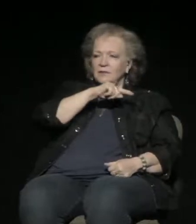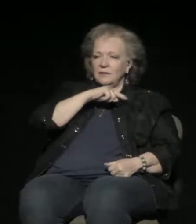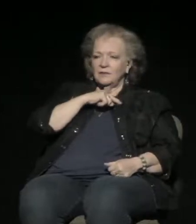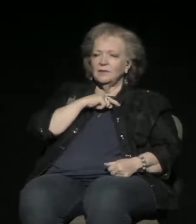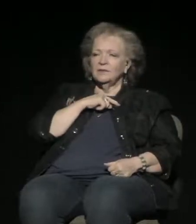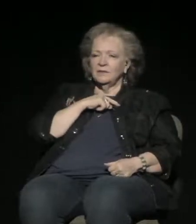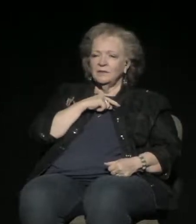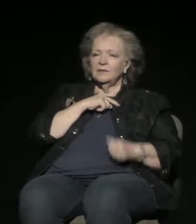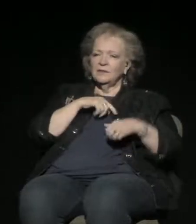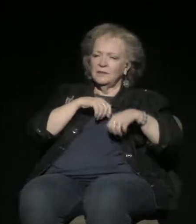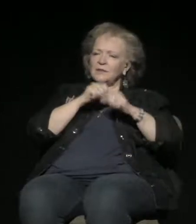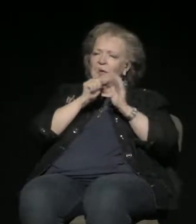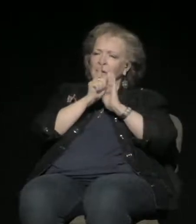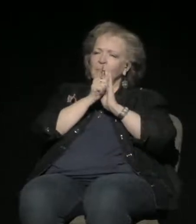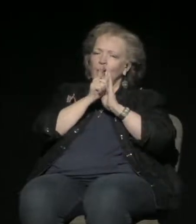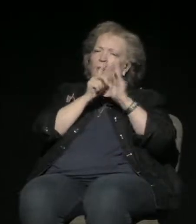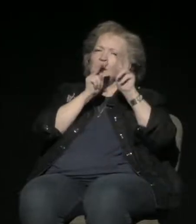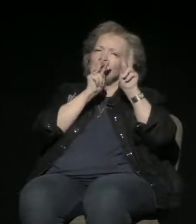a moment and do that.